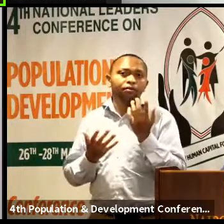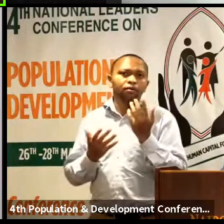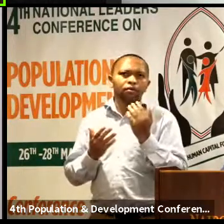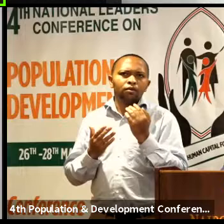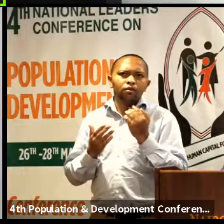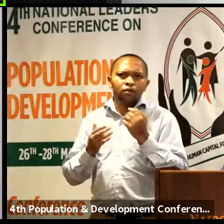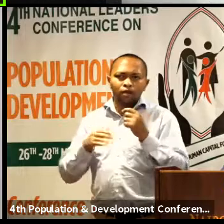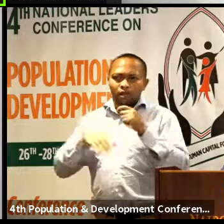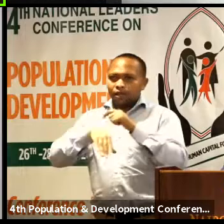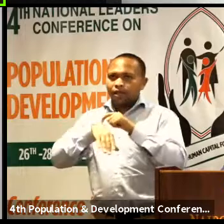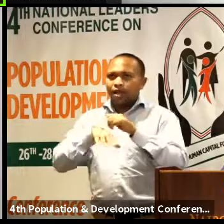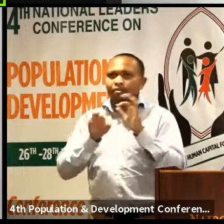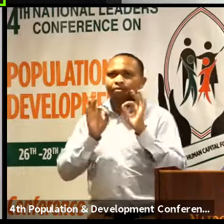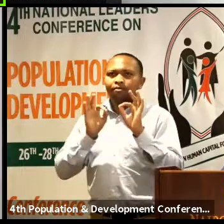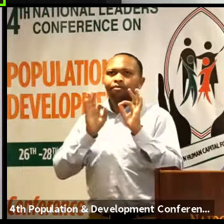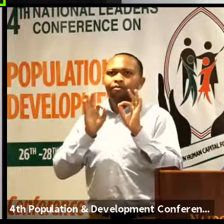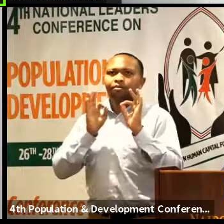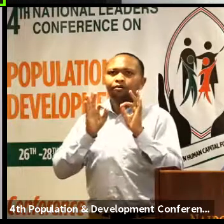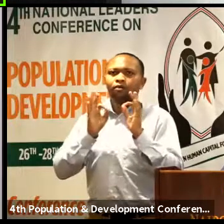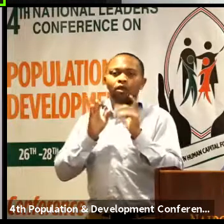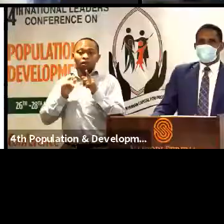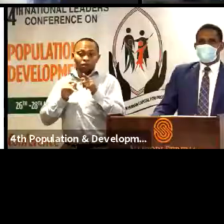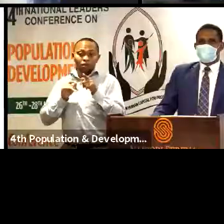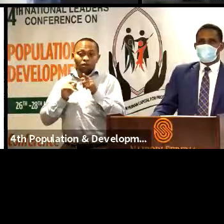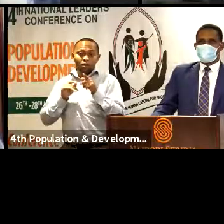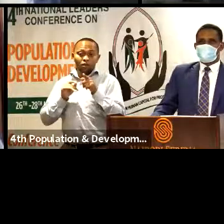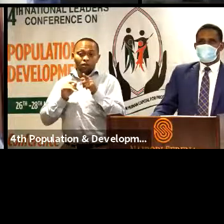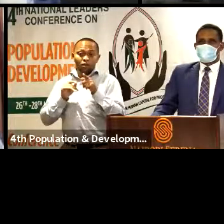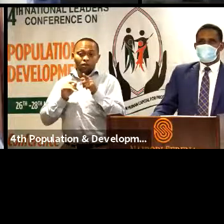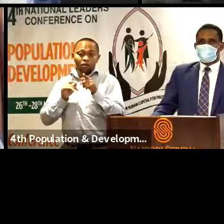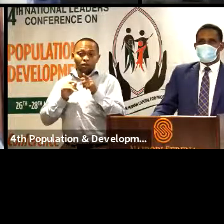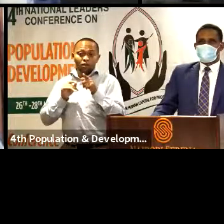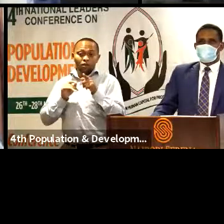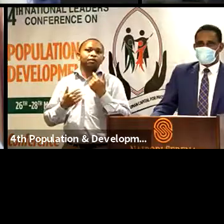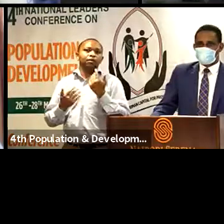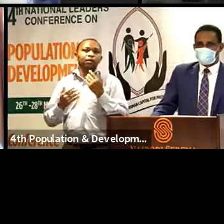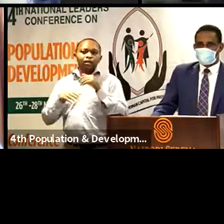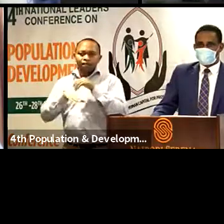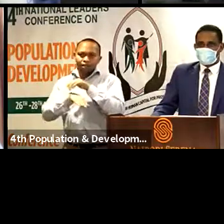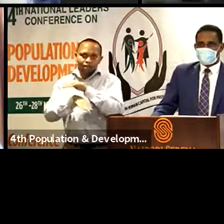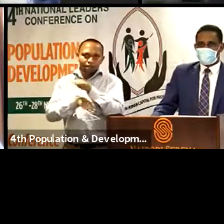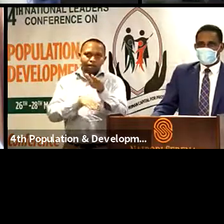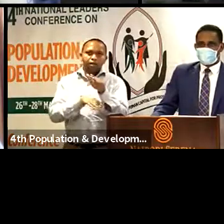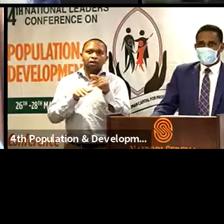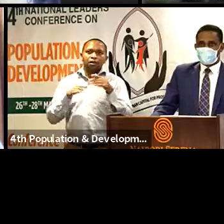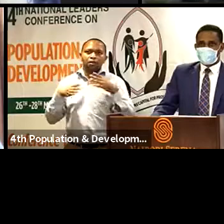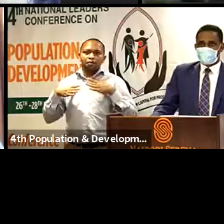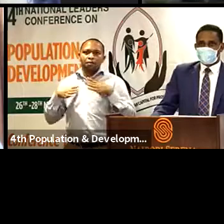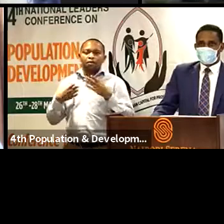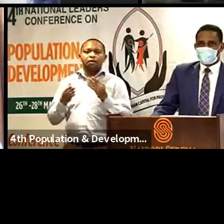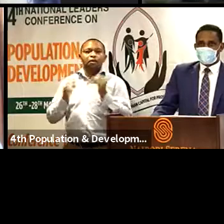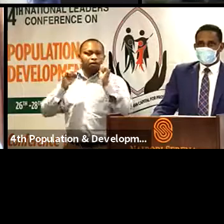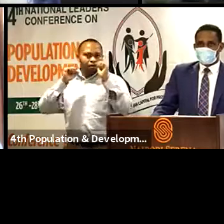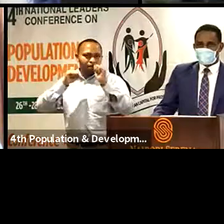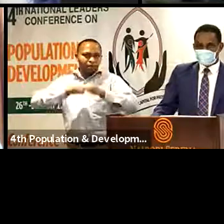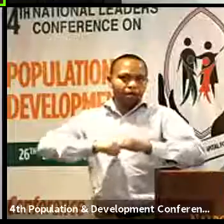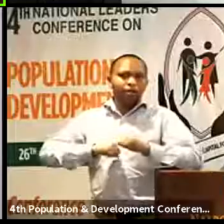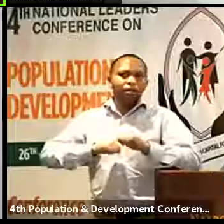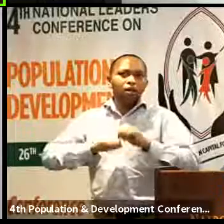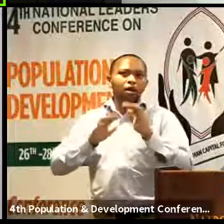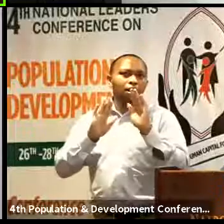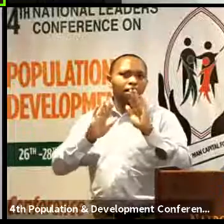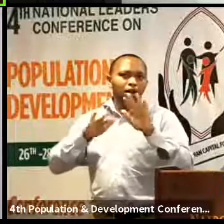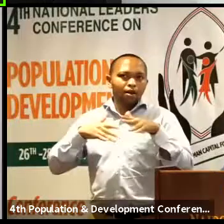organizers bring out documents, send it out to these people, and let's see how it will be utilized. Thank you very